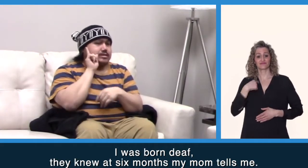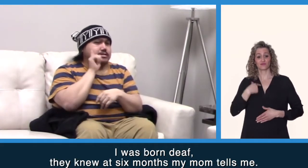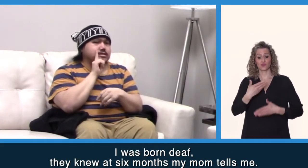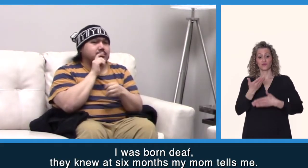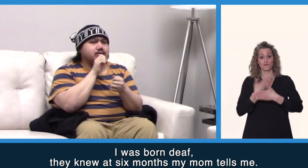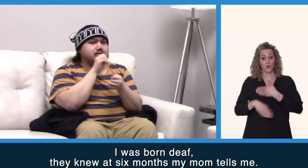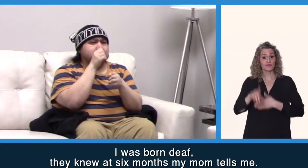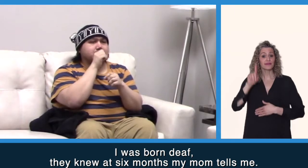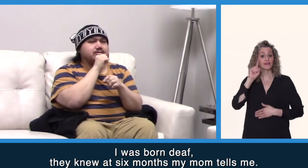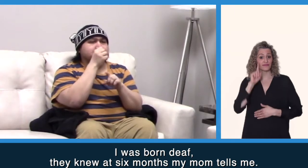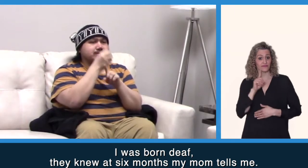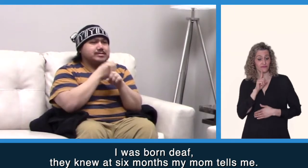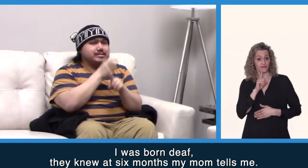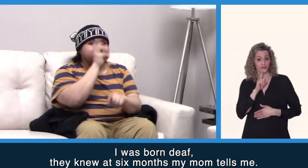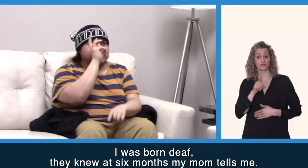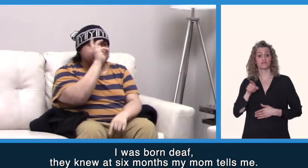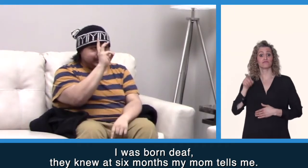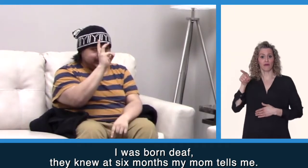I was born